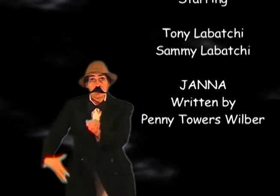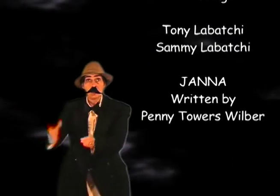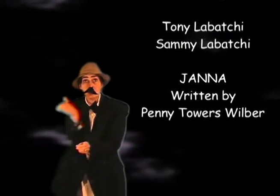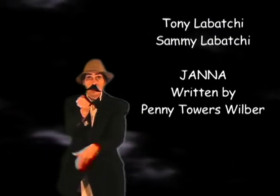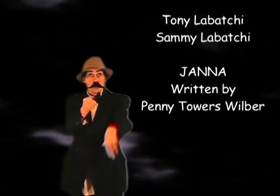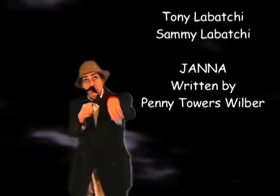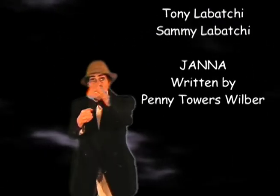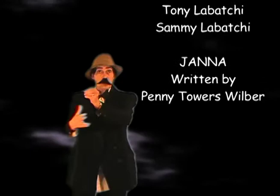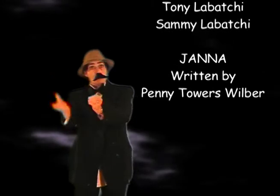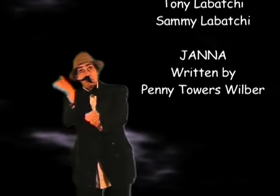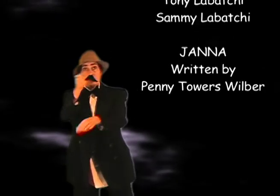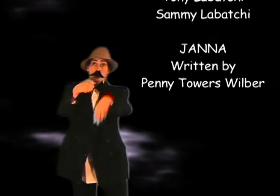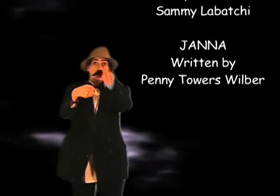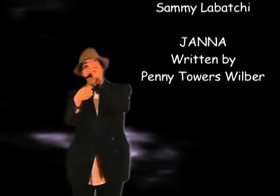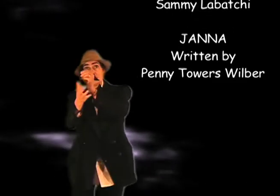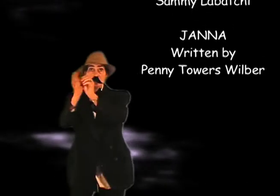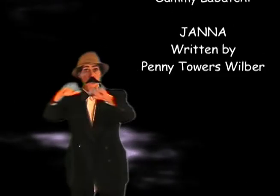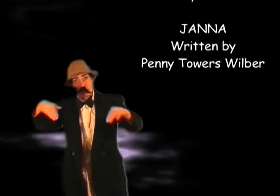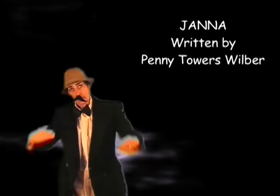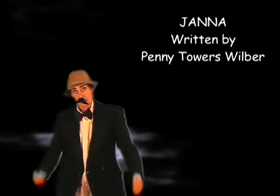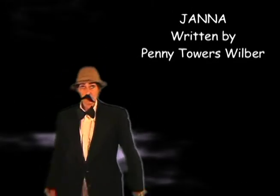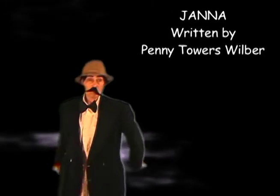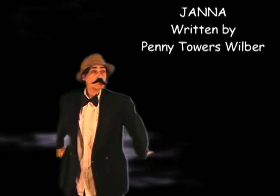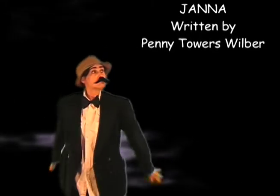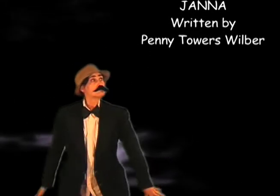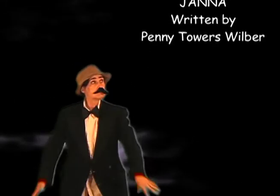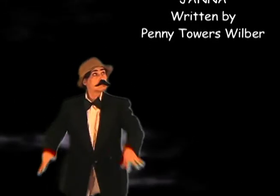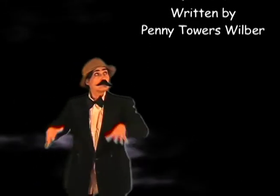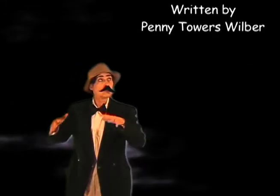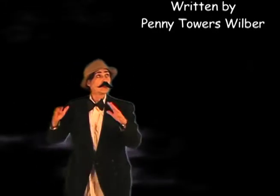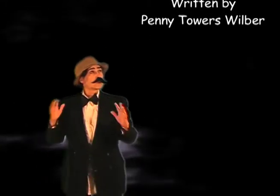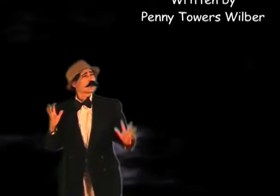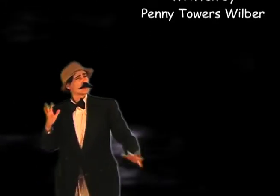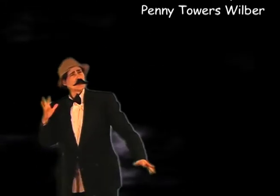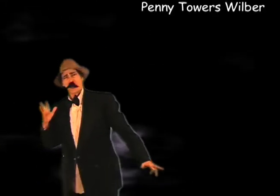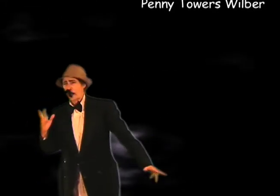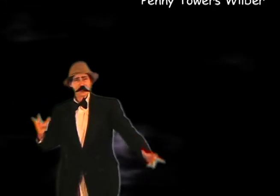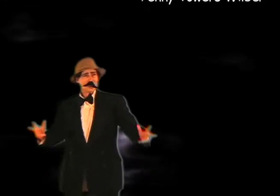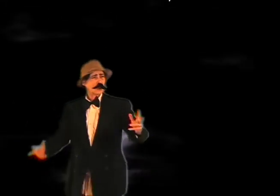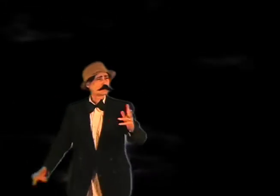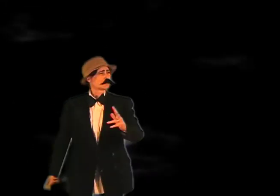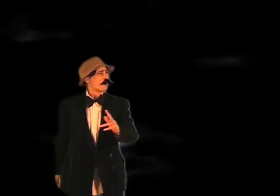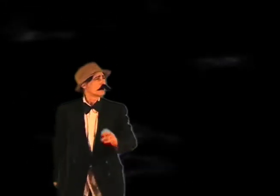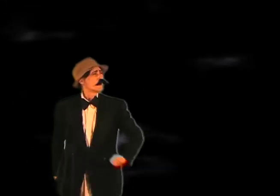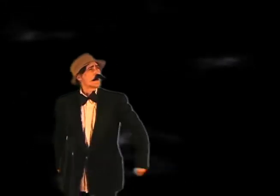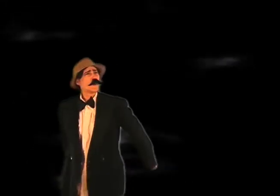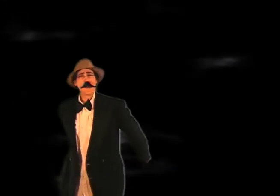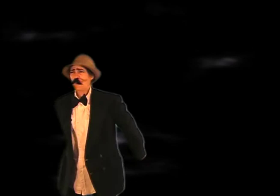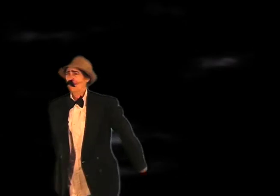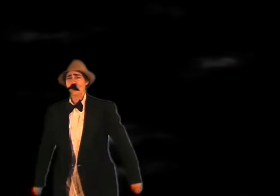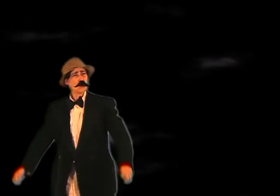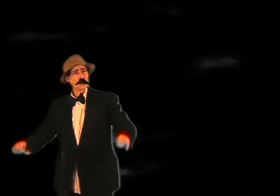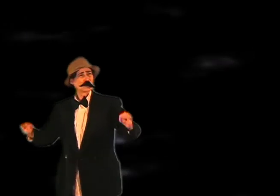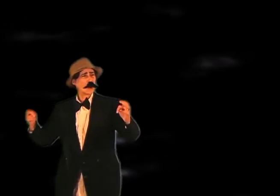All this time we've been together on the climb, Janna. I like that song. Who is that